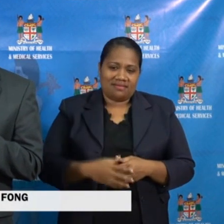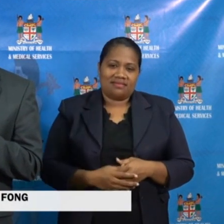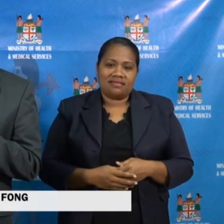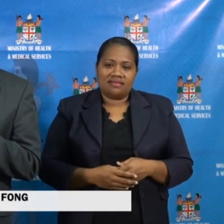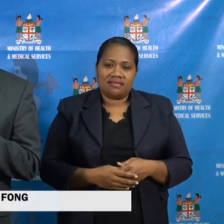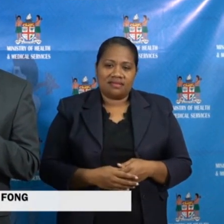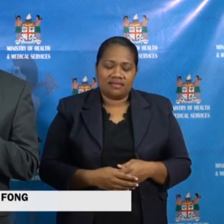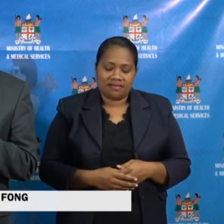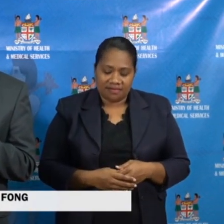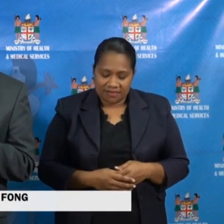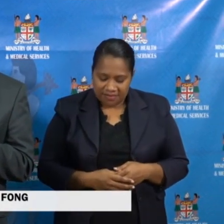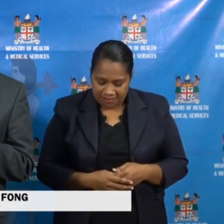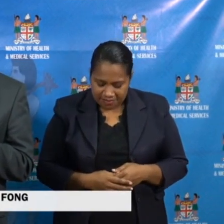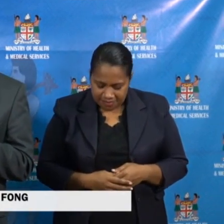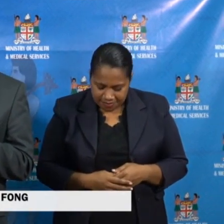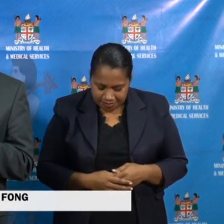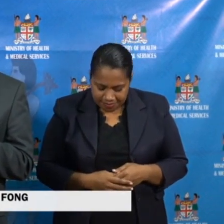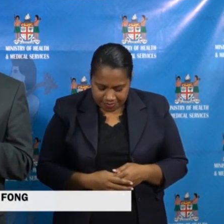that we would